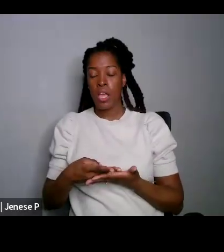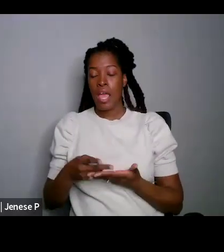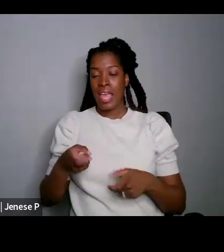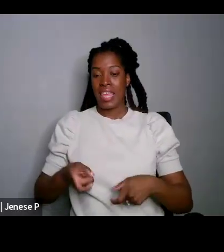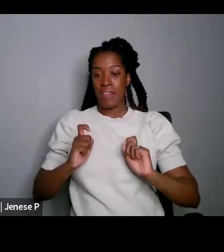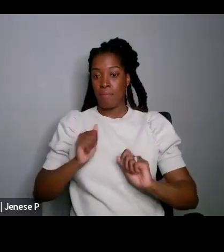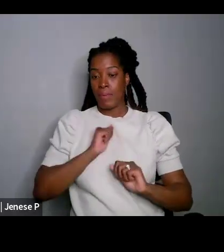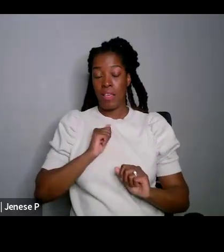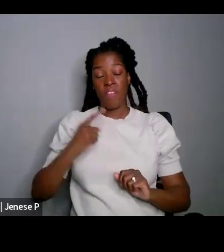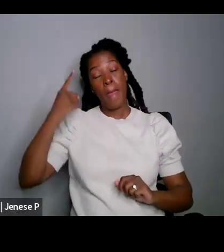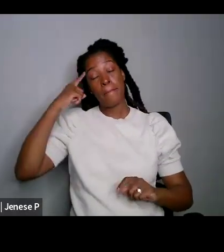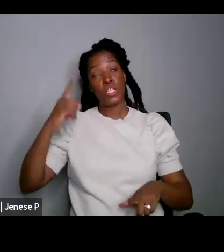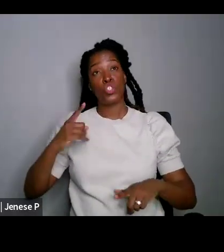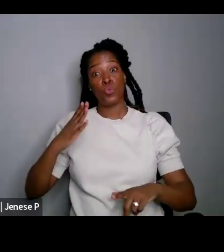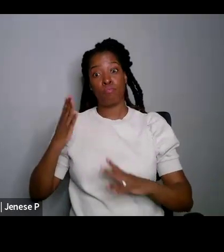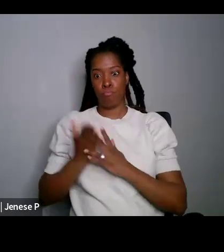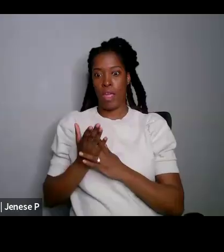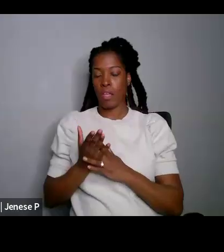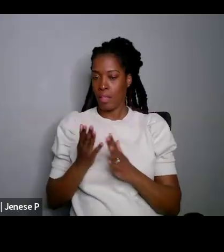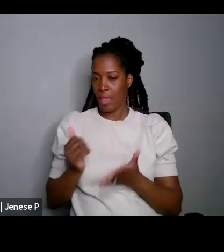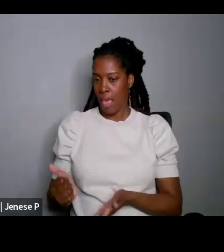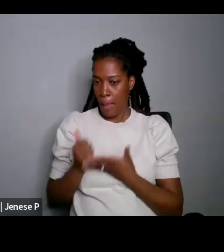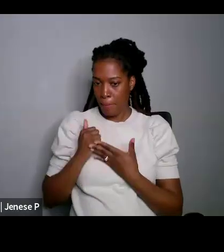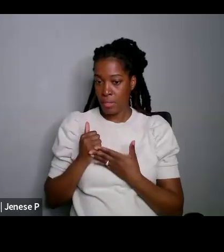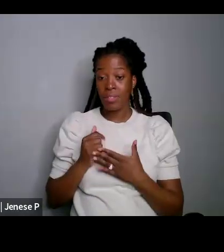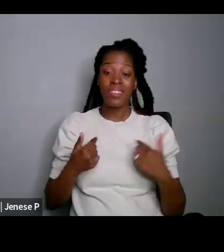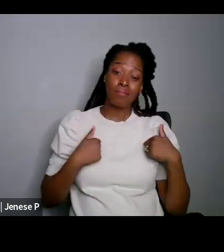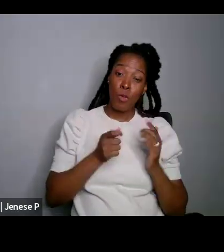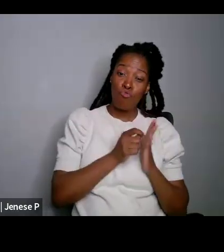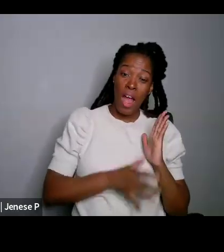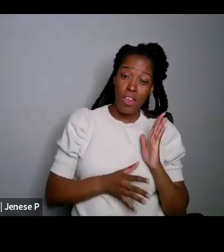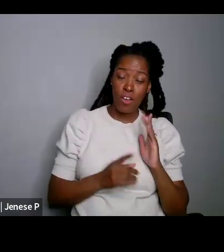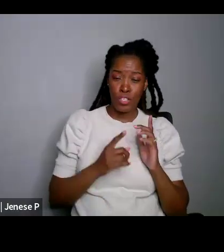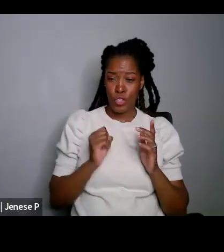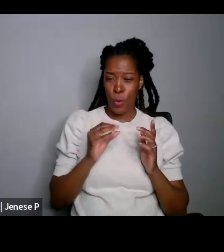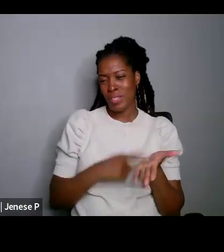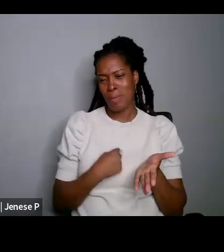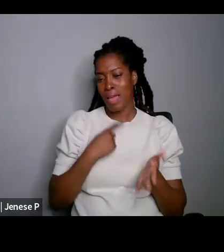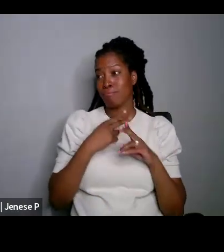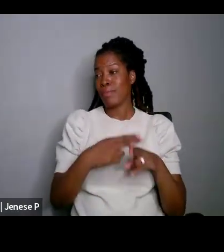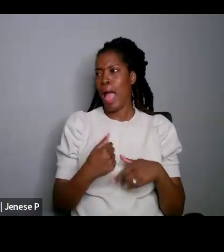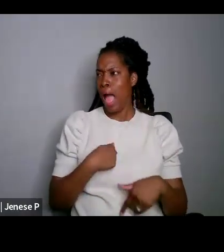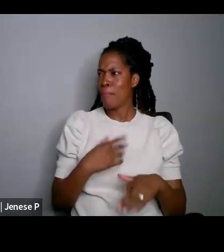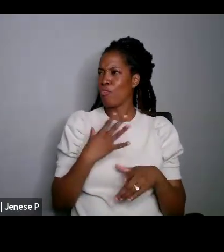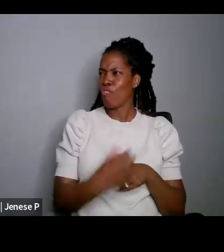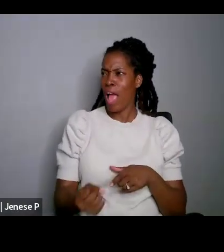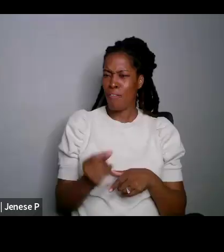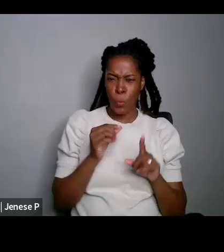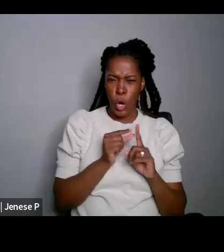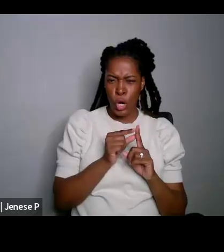and I need to read to refill the tank. So really think about something that you can do to